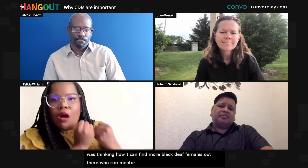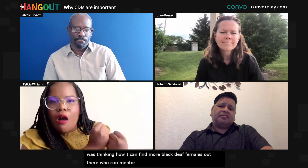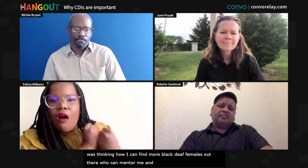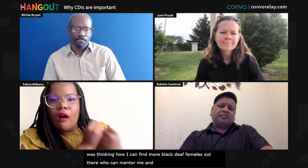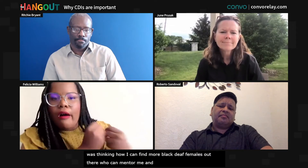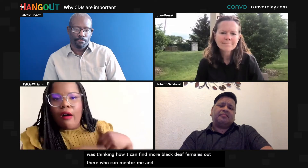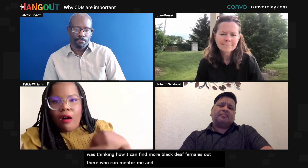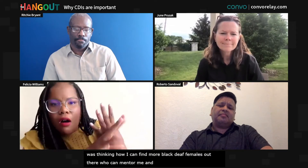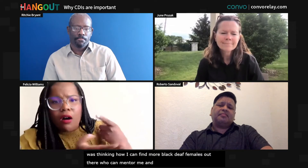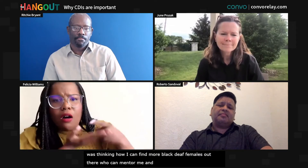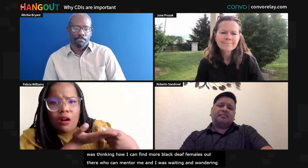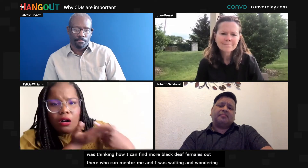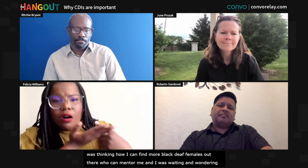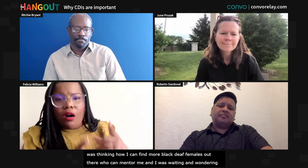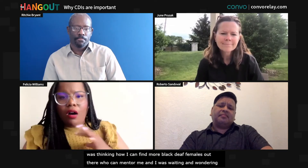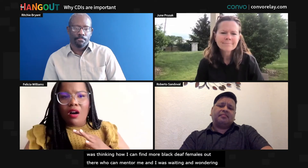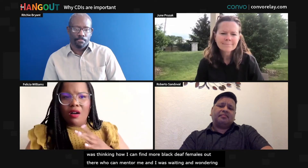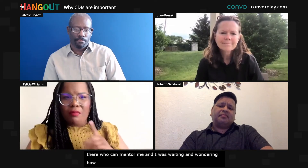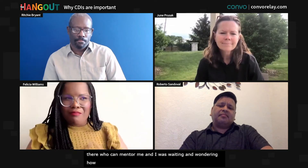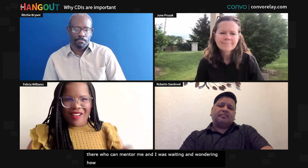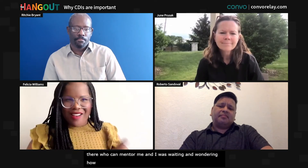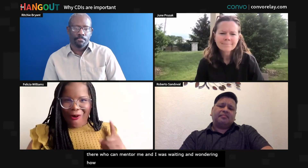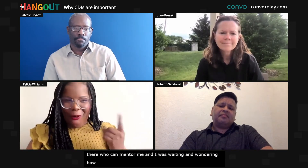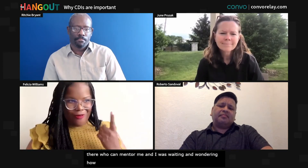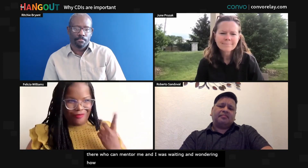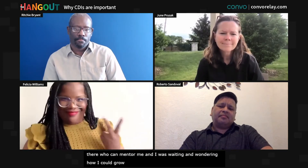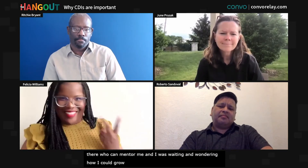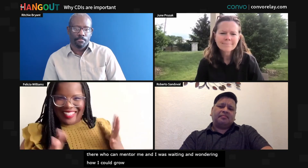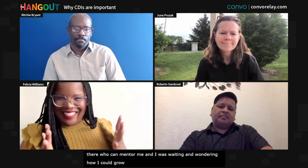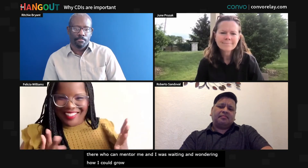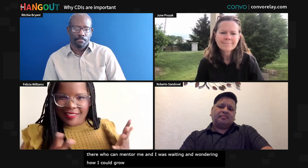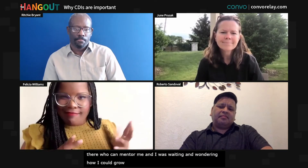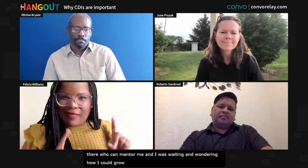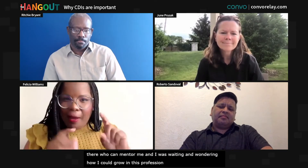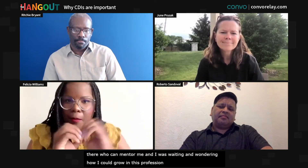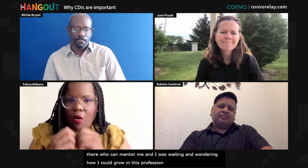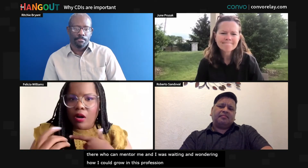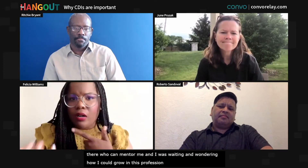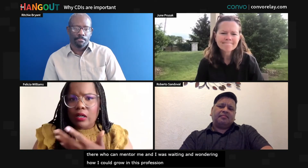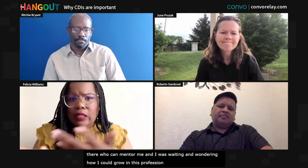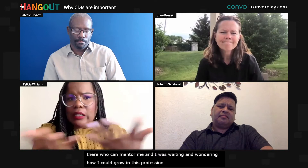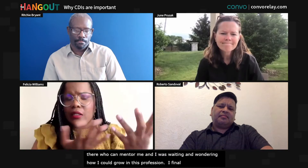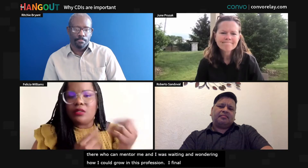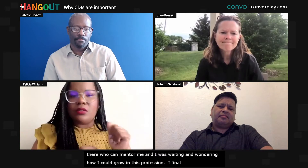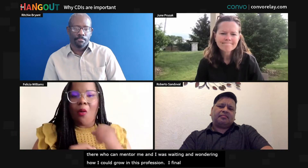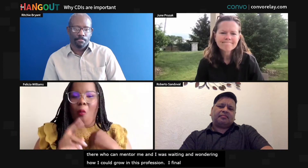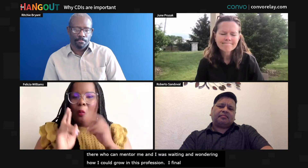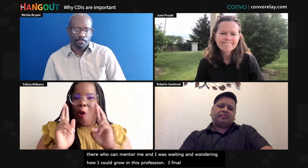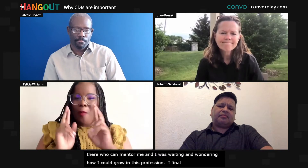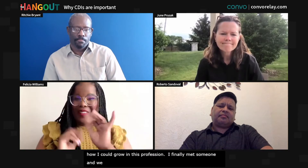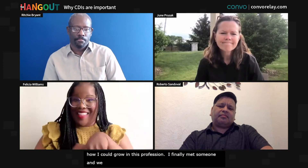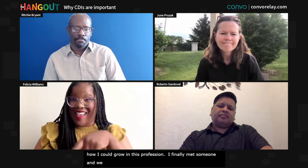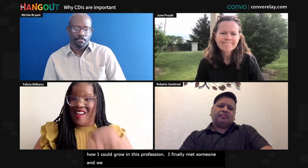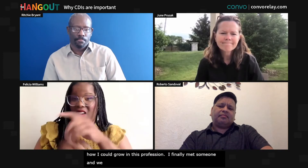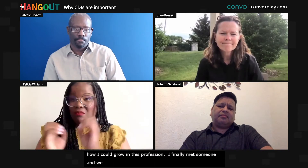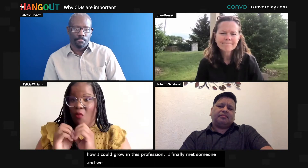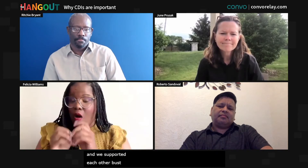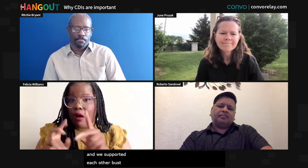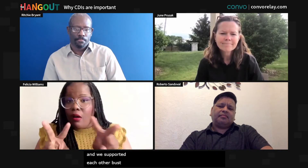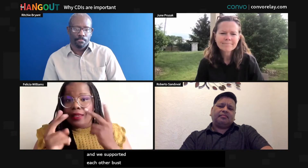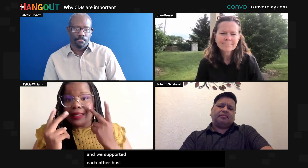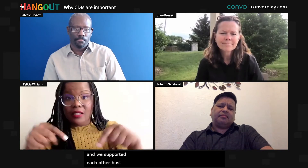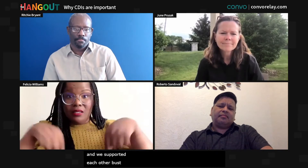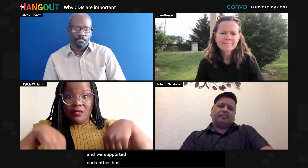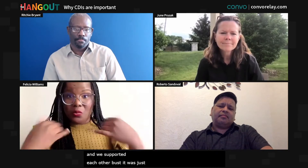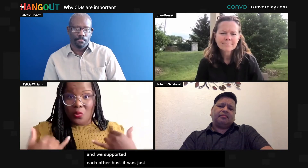And I did meet someone else who was an interpreter too. And we definitely advocated for each other and supported each other. But it was just us two. And that's the thing, we didn't have a lot of other people.